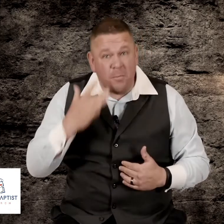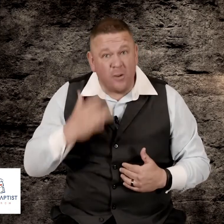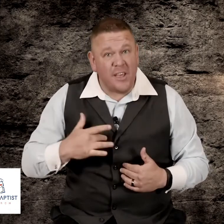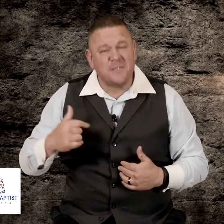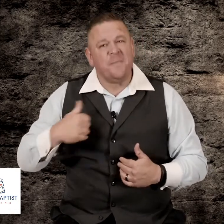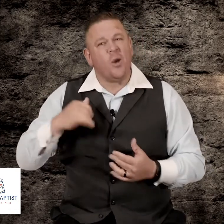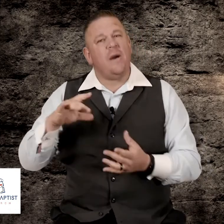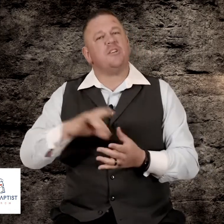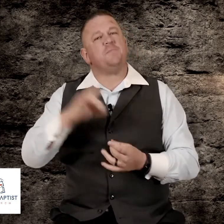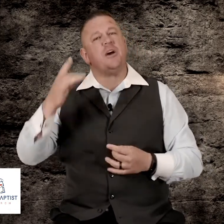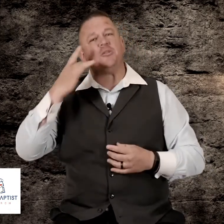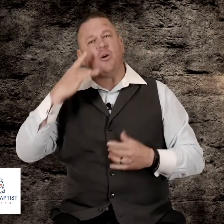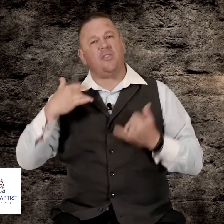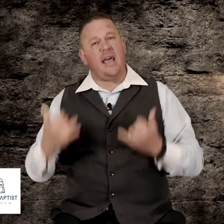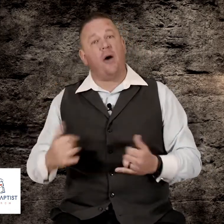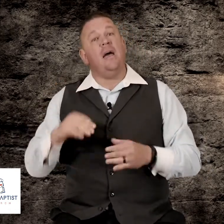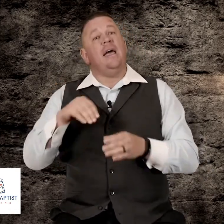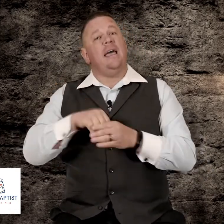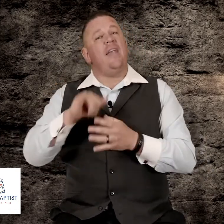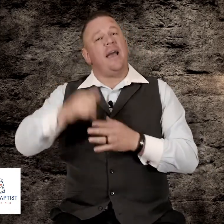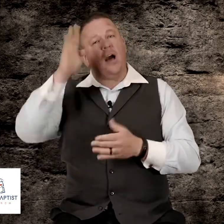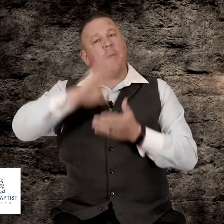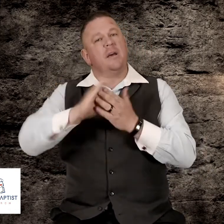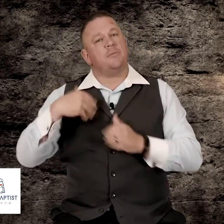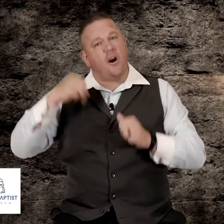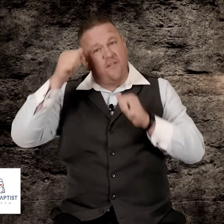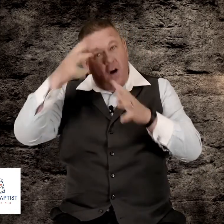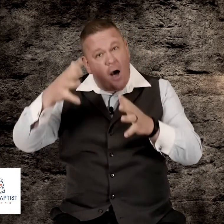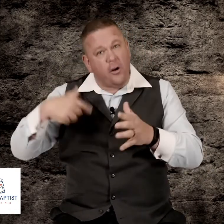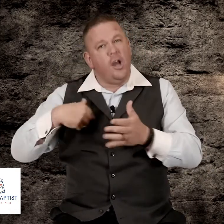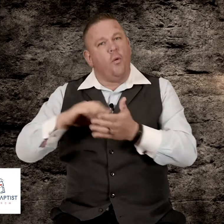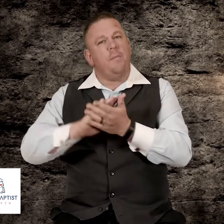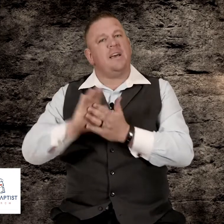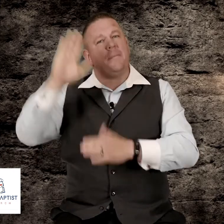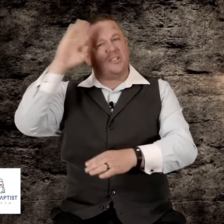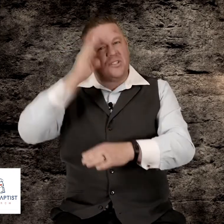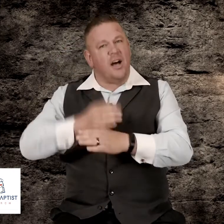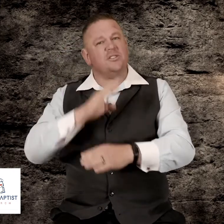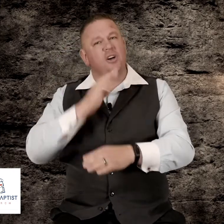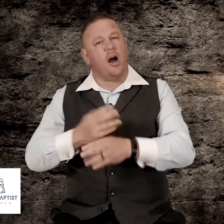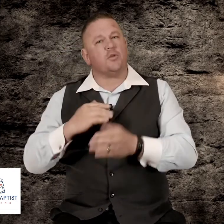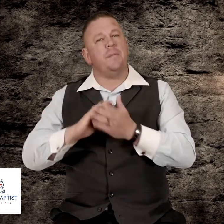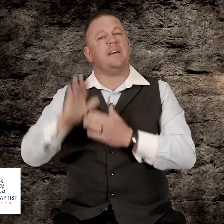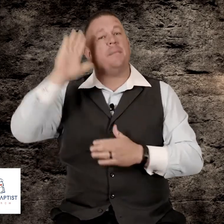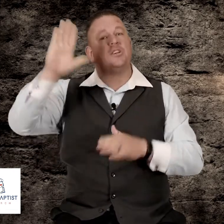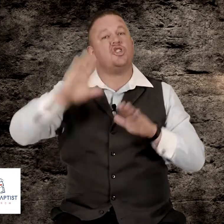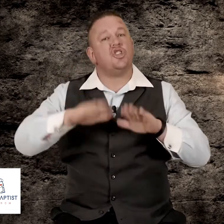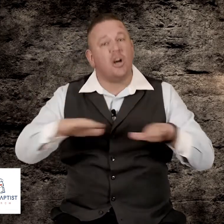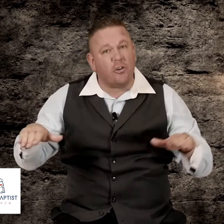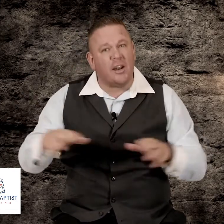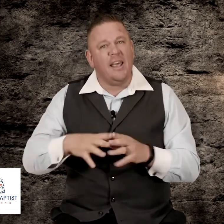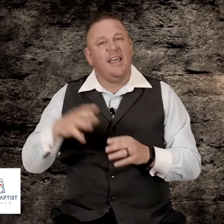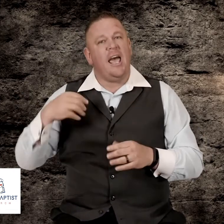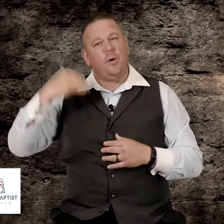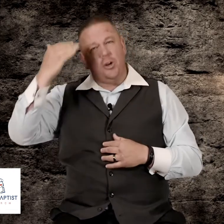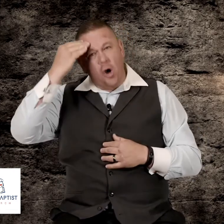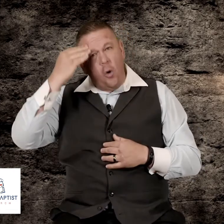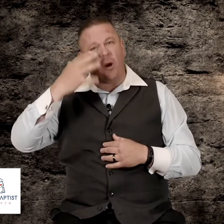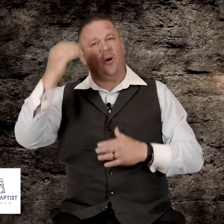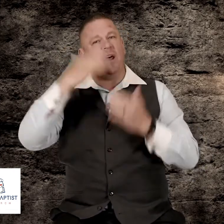birthdays, we have a spiritual birthday now in that God becomes our father. We become his sons, daughters. We become his children, and we know we're going to go to